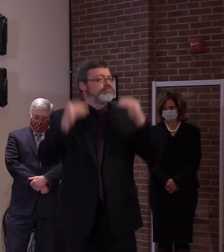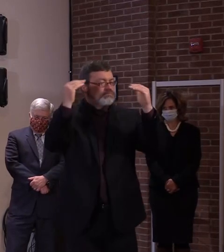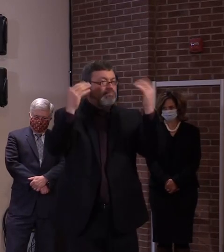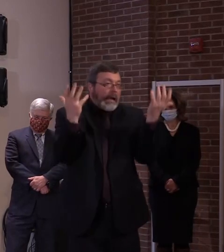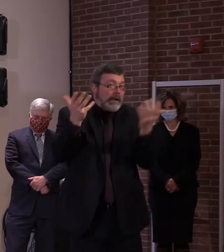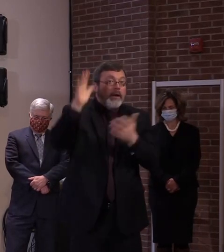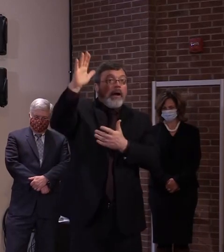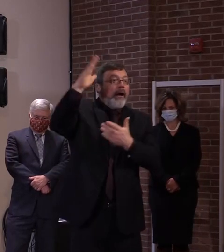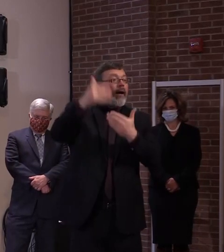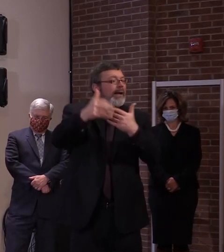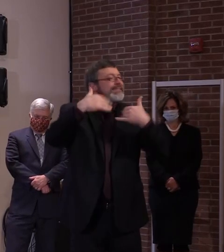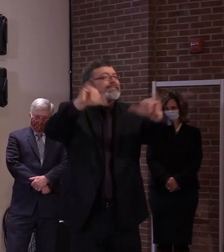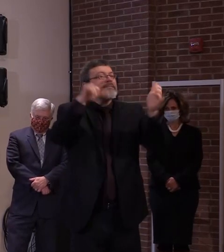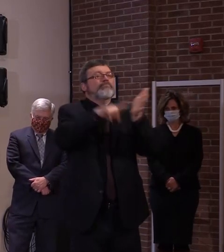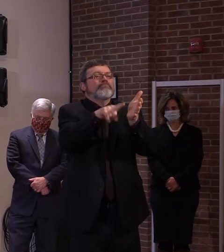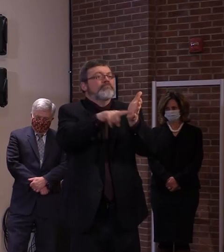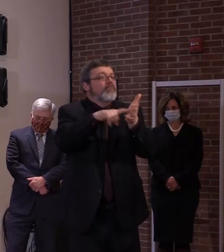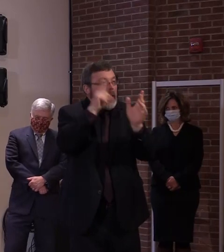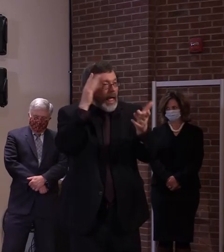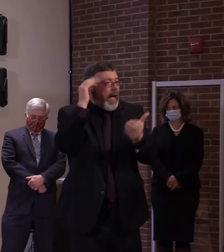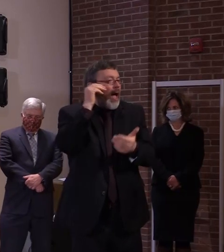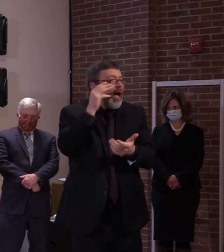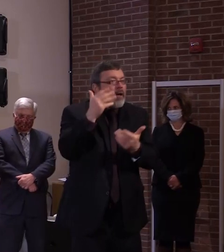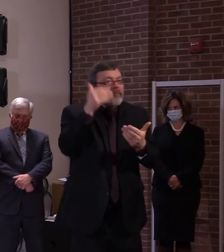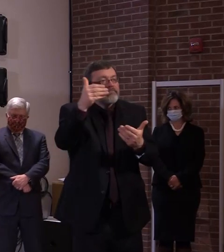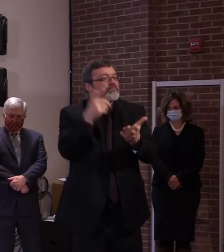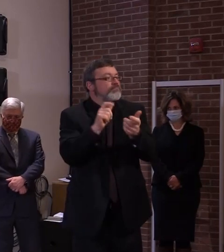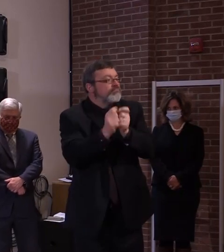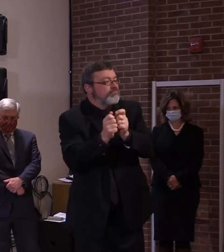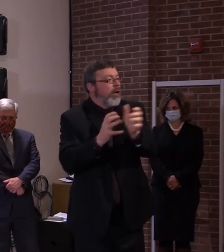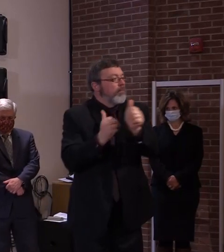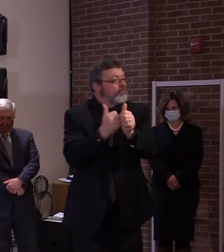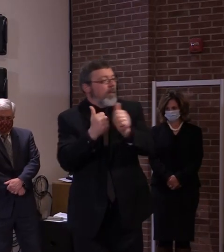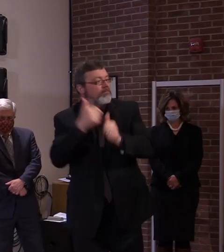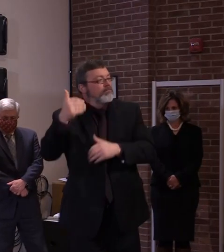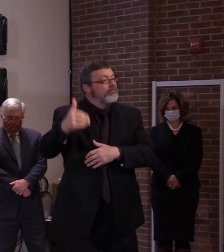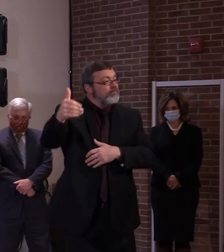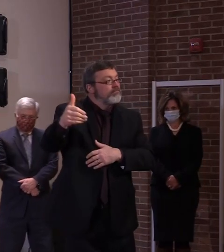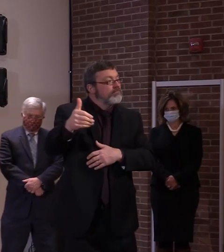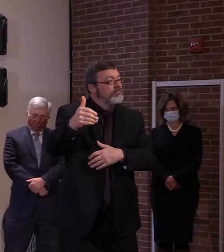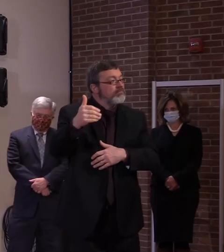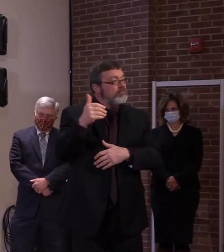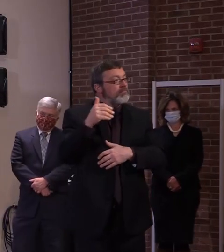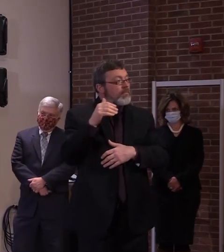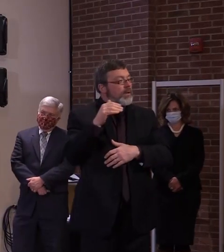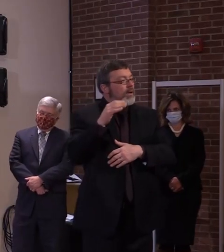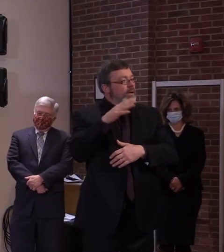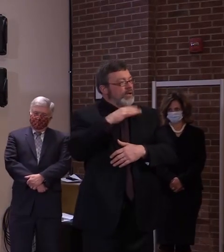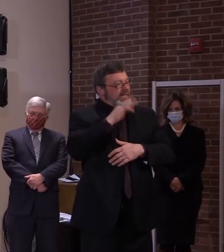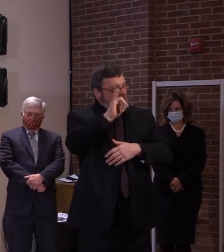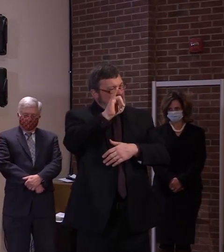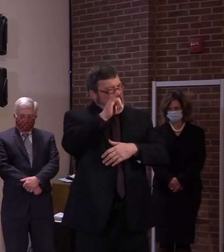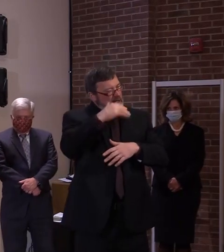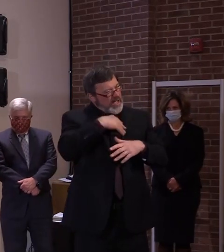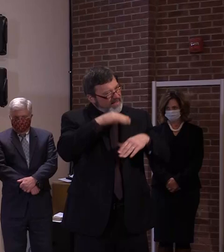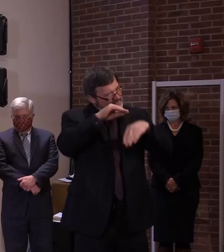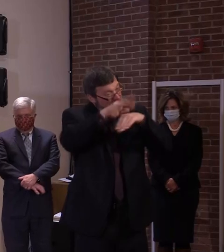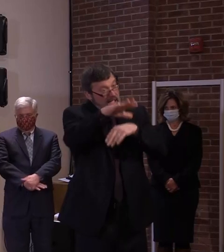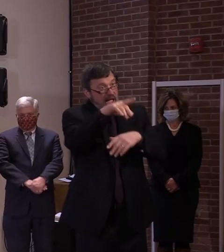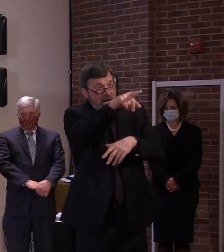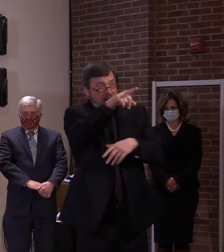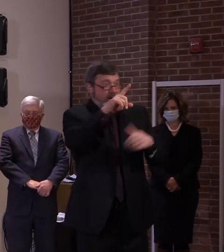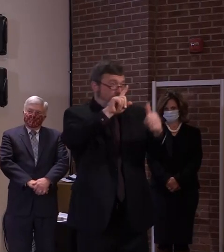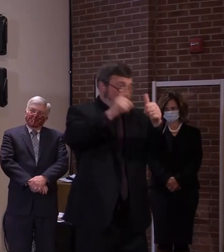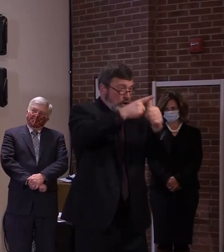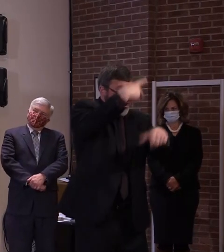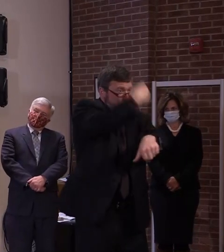an mRNA vaccine, as long as there are no contraindications to getting the mRNA vaccine for the person who chose